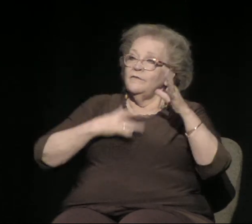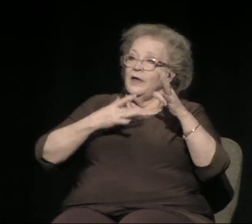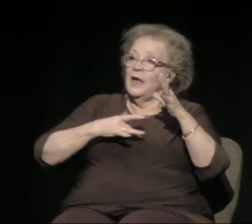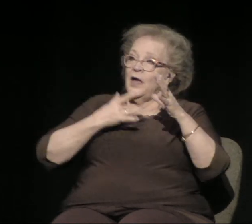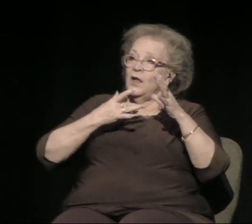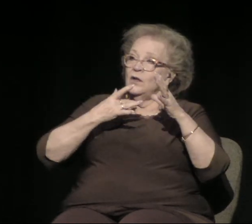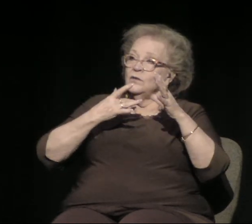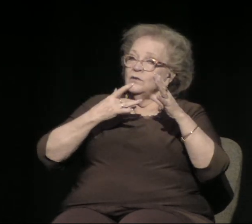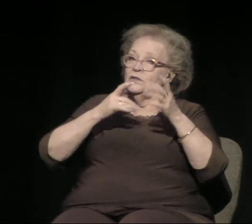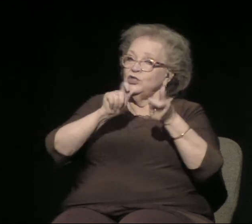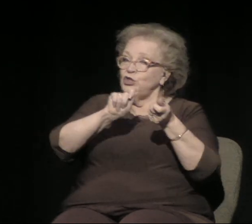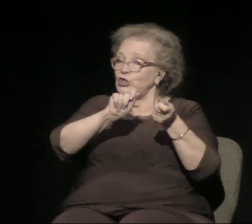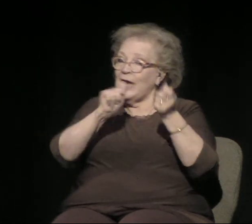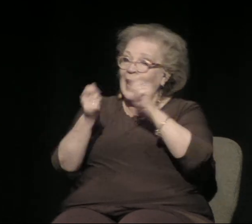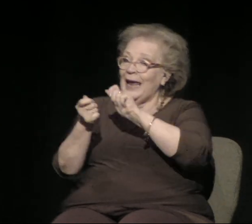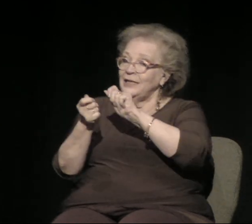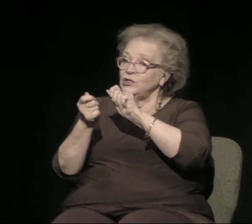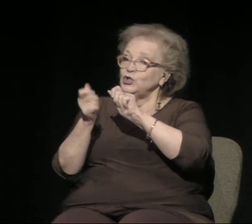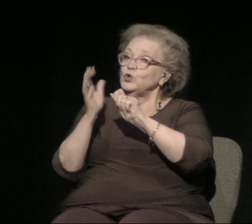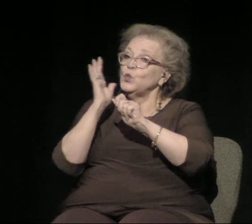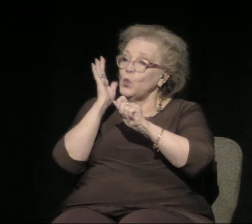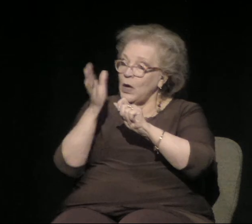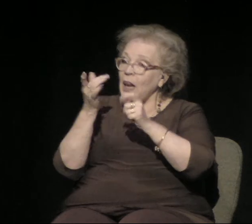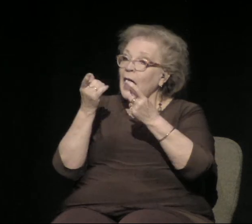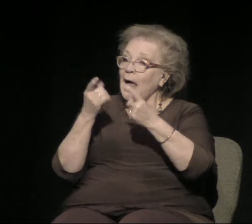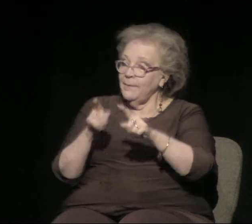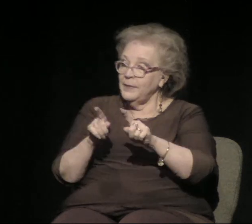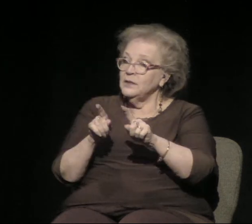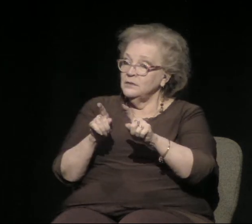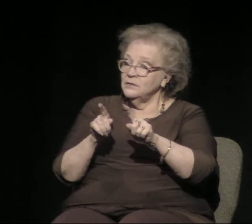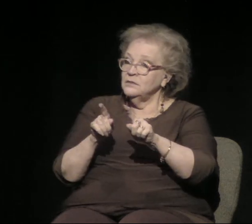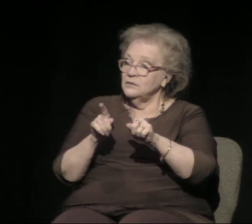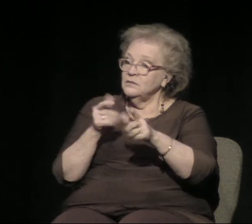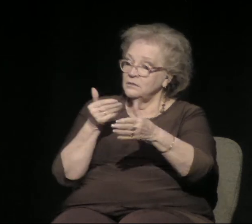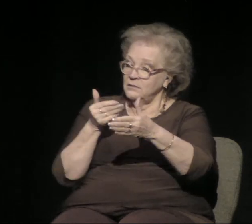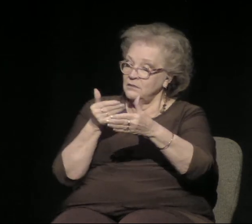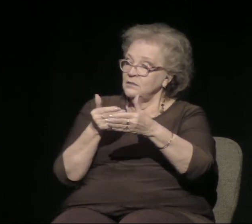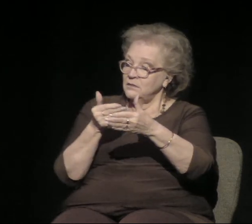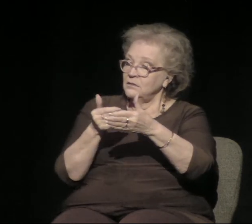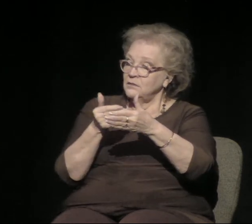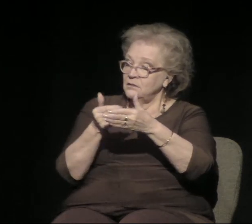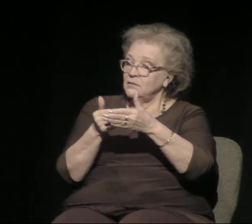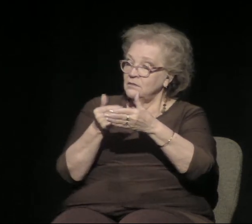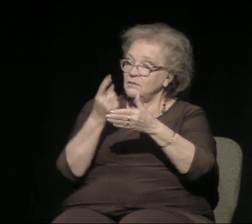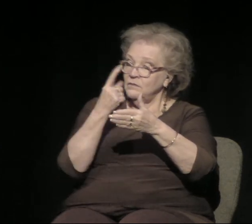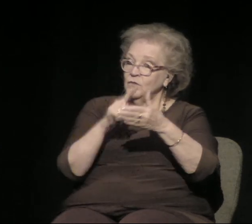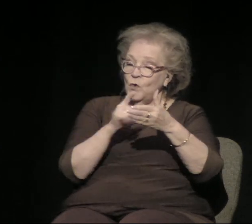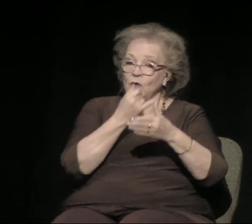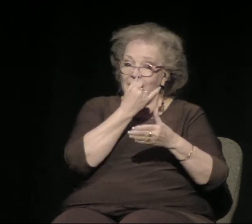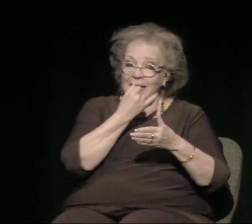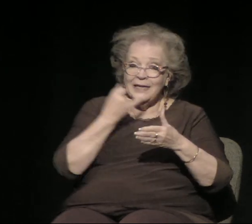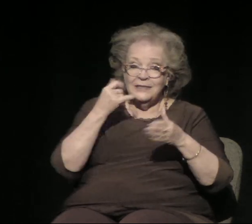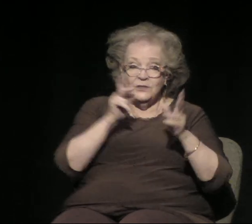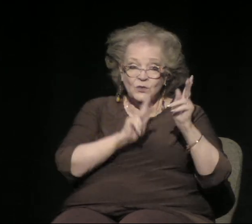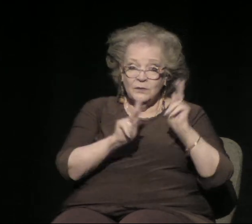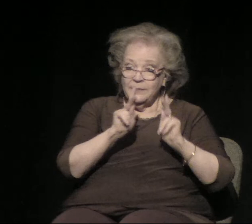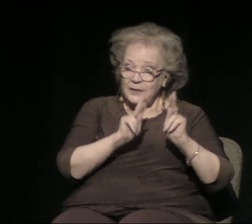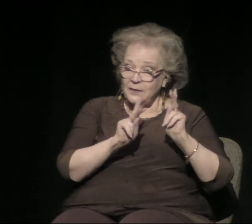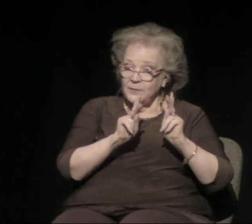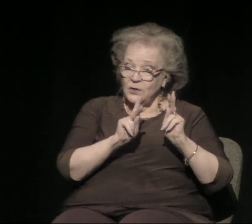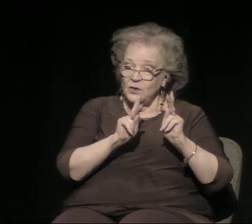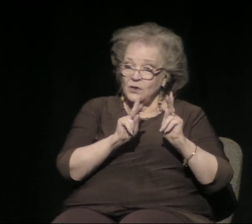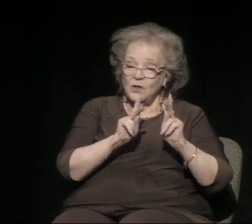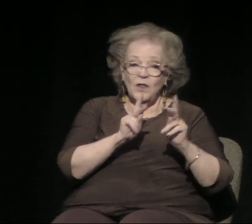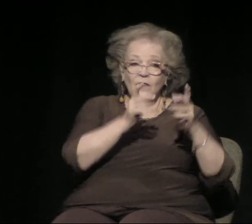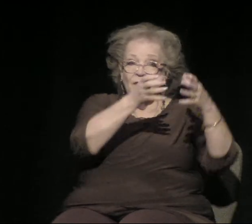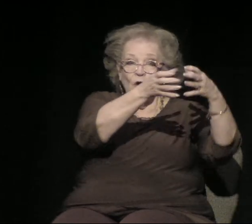that change was coming for his people. Remember that at this point, the Israelites are exiled. They're